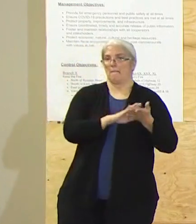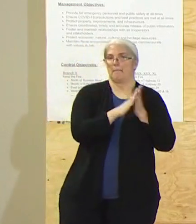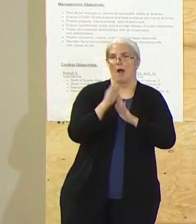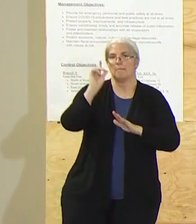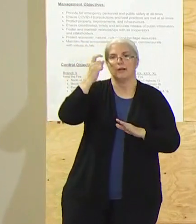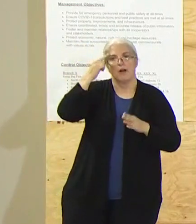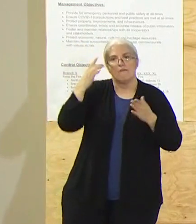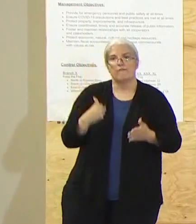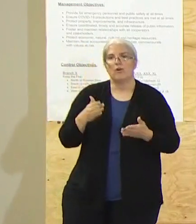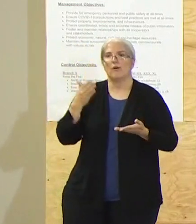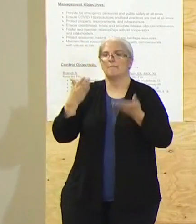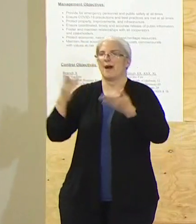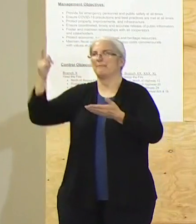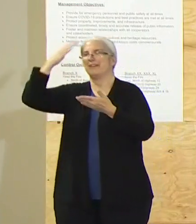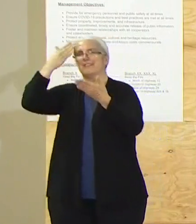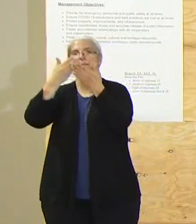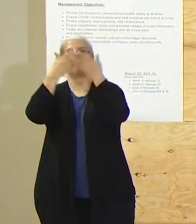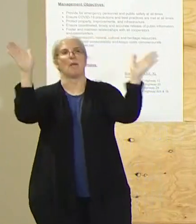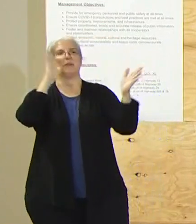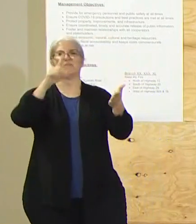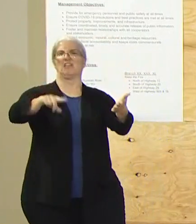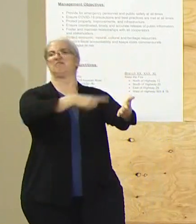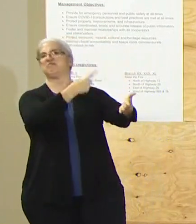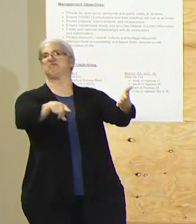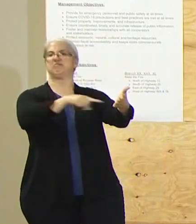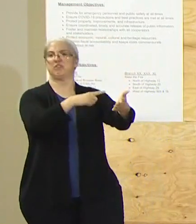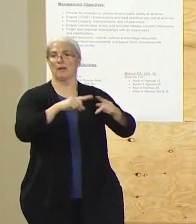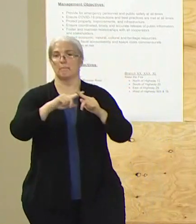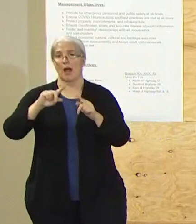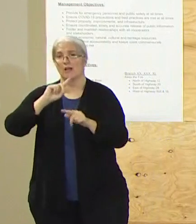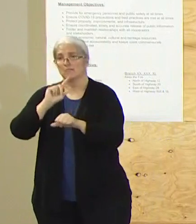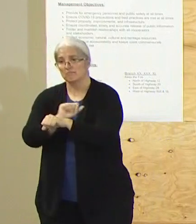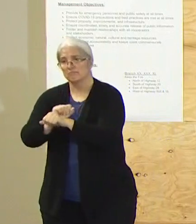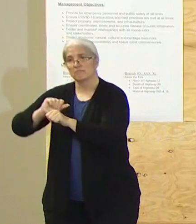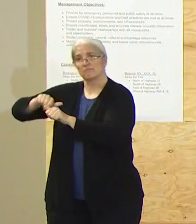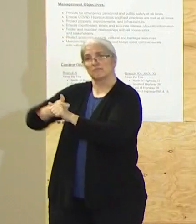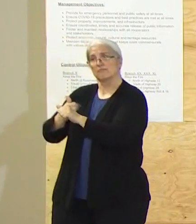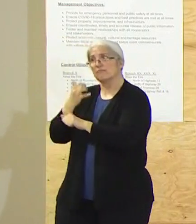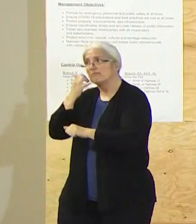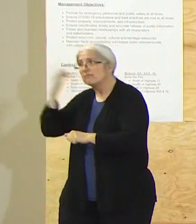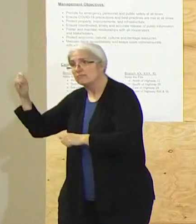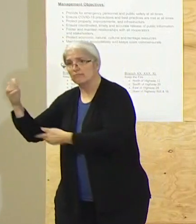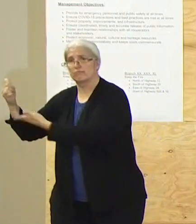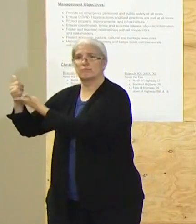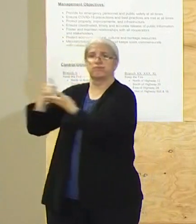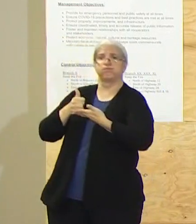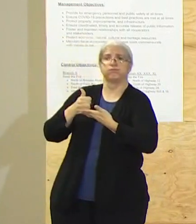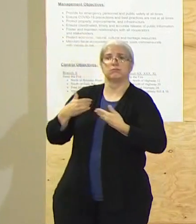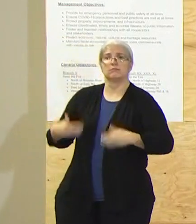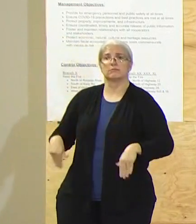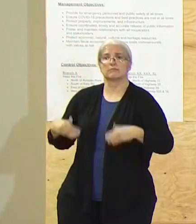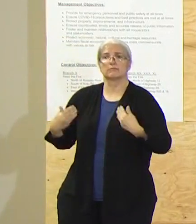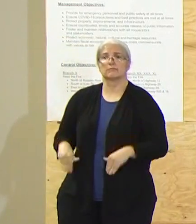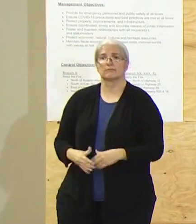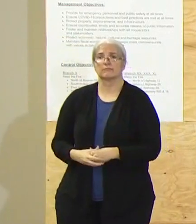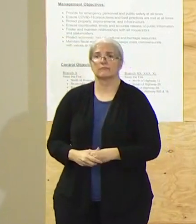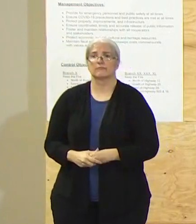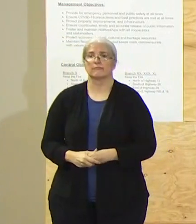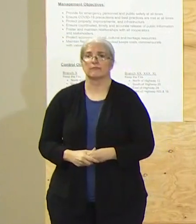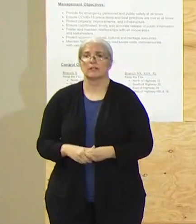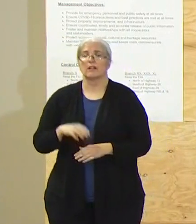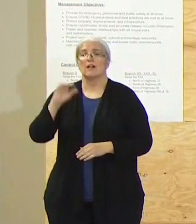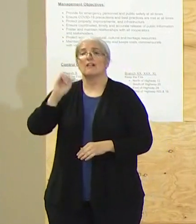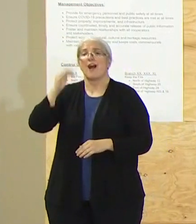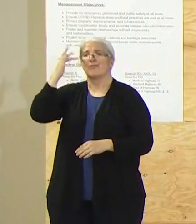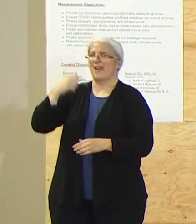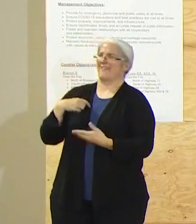publicly, but the working relationship privately has been a very effective one. The reason I pushed back is I thought it was important because I don't want to have